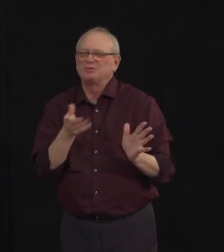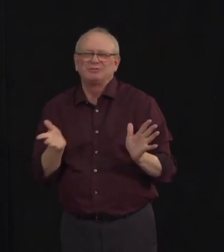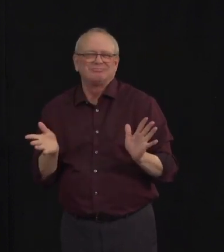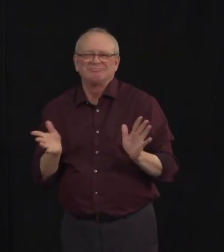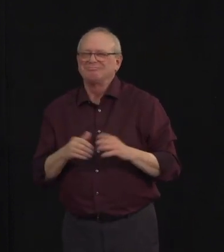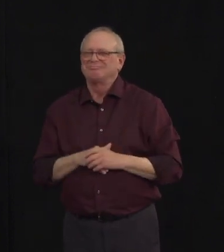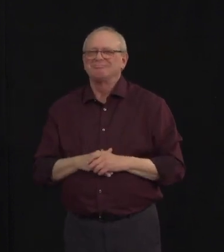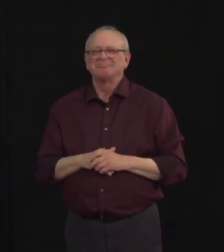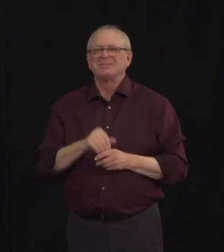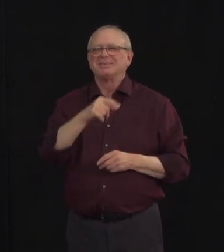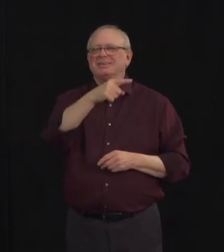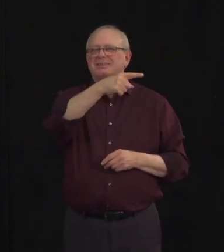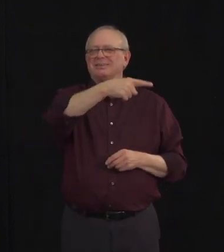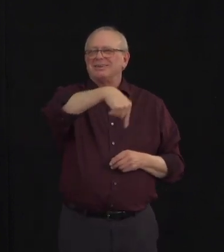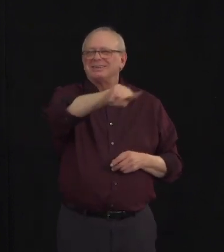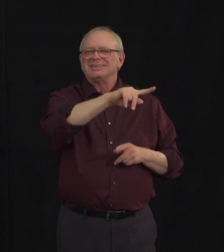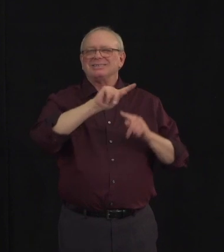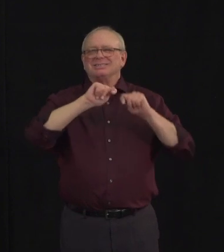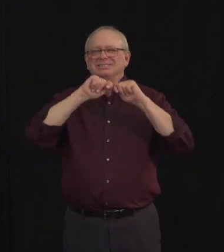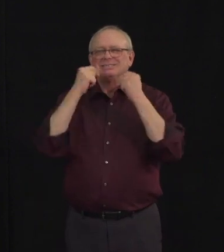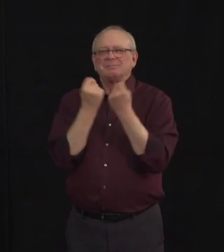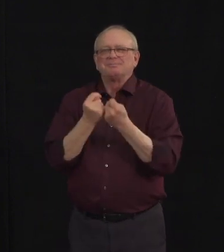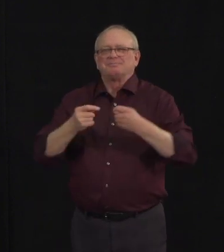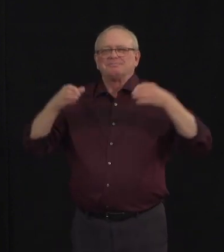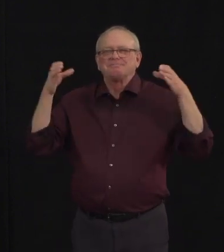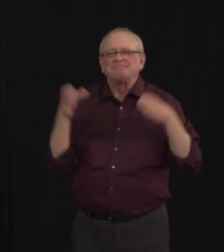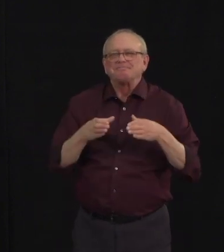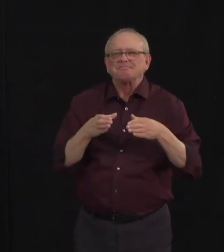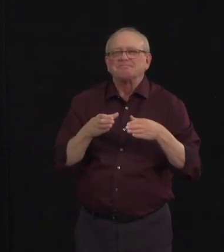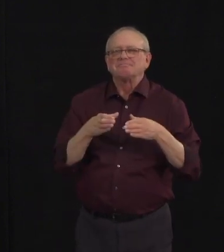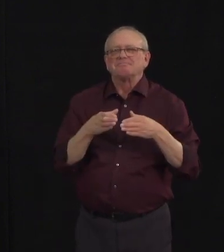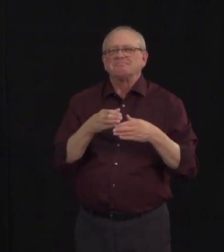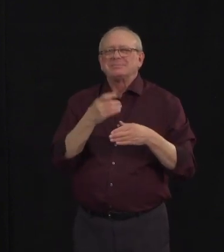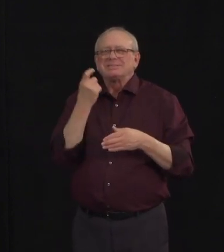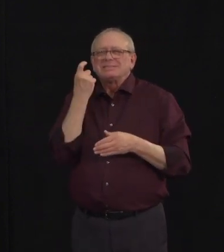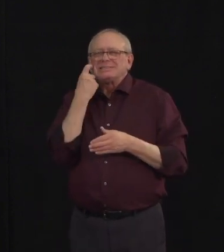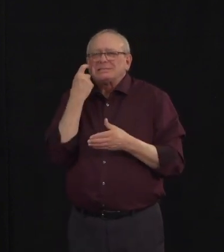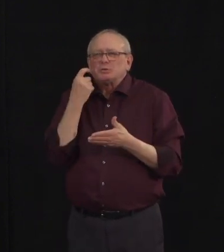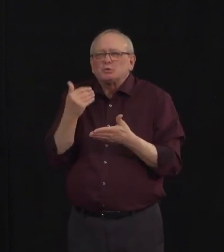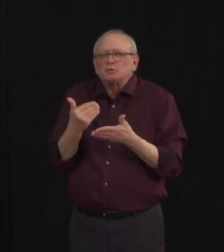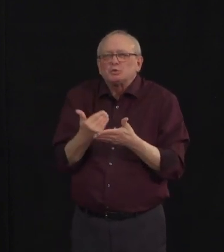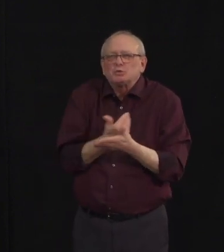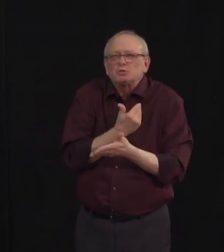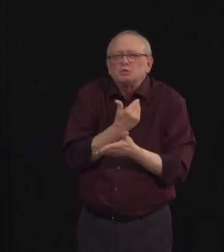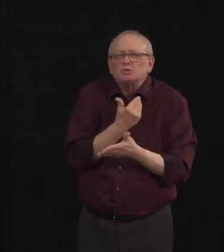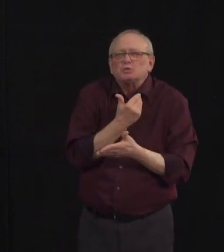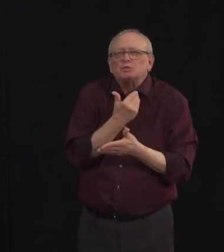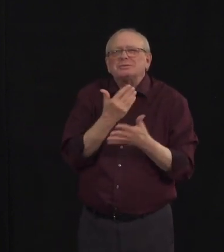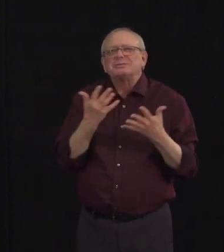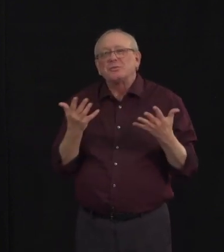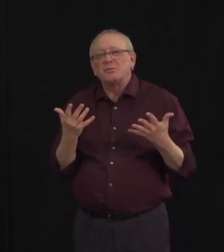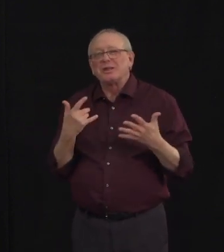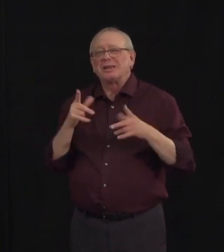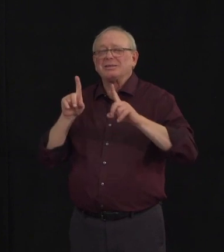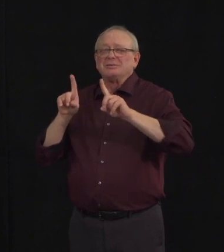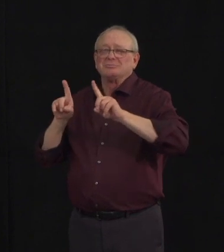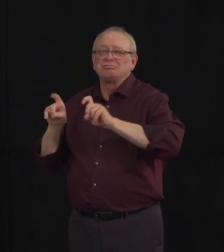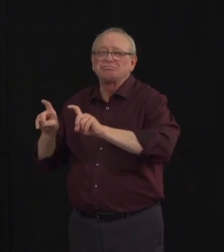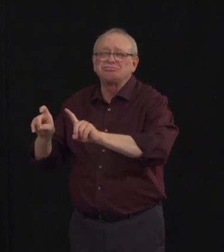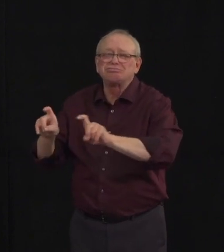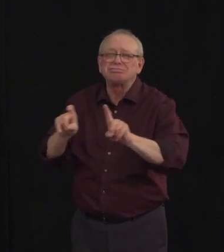to make that much more likely so that we have people across the province adding to our regular team of contact